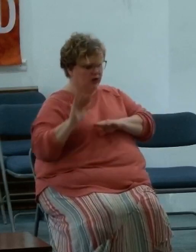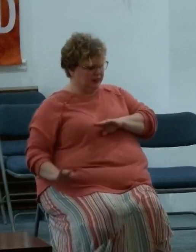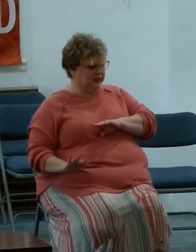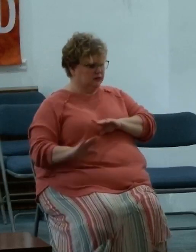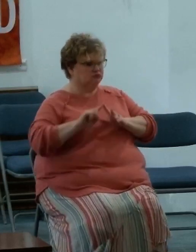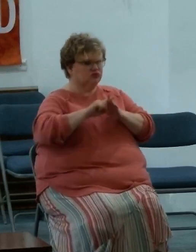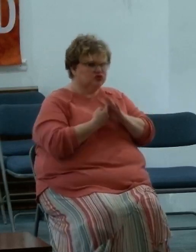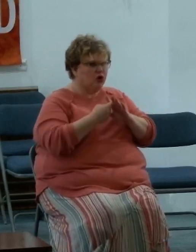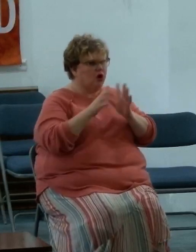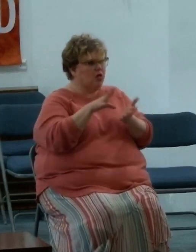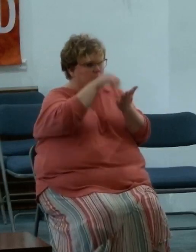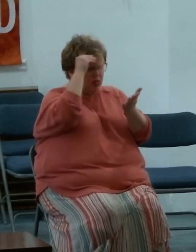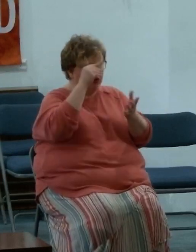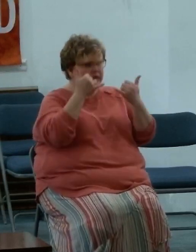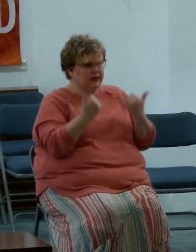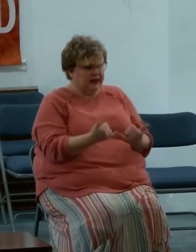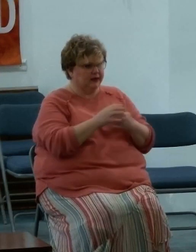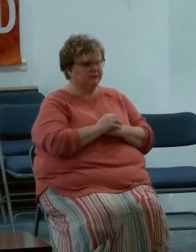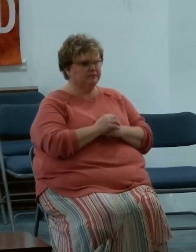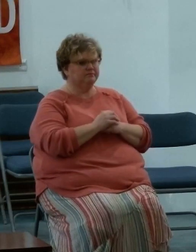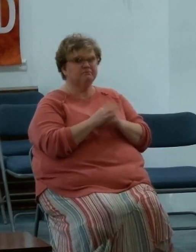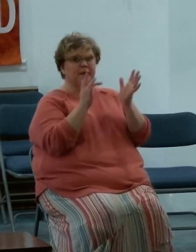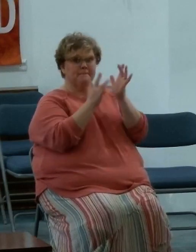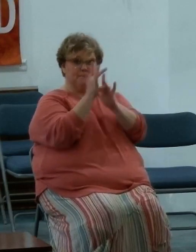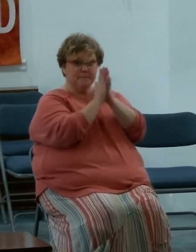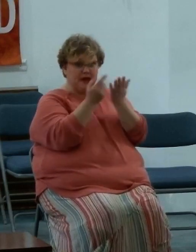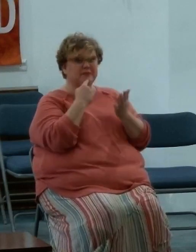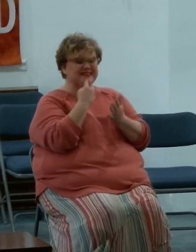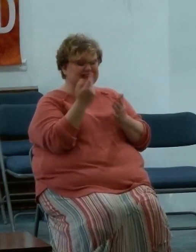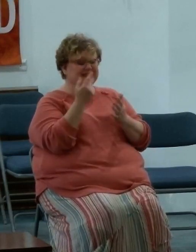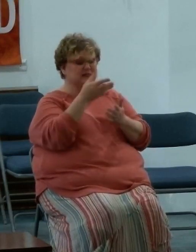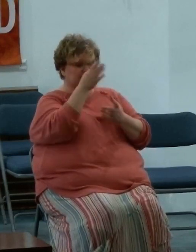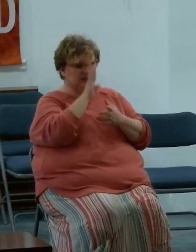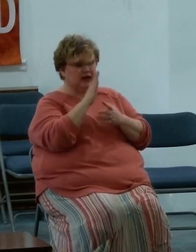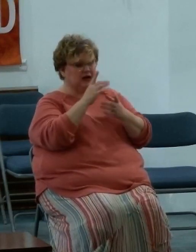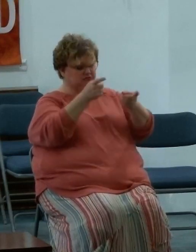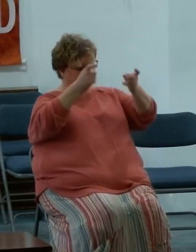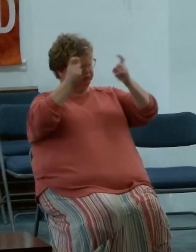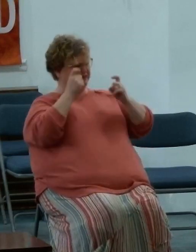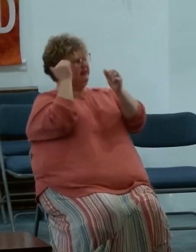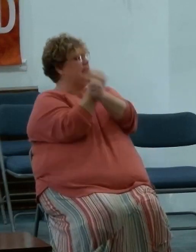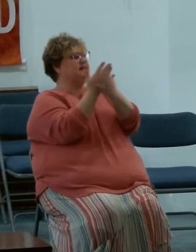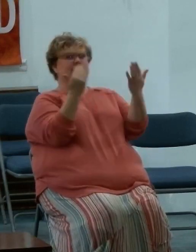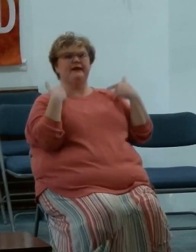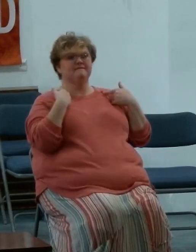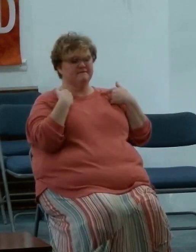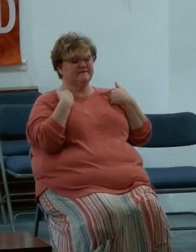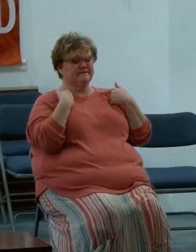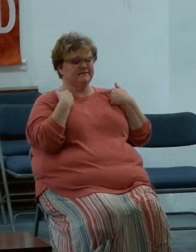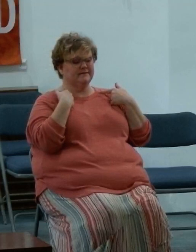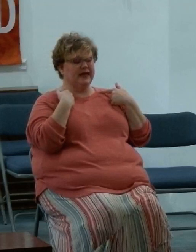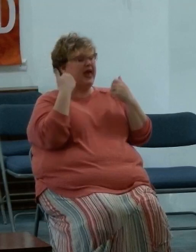to give. So the Bible says that God gives us everything that we have. Everything that we have comes from God.